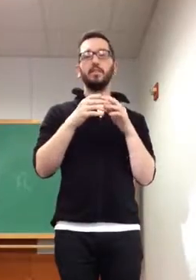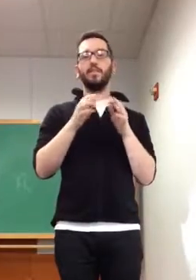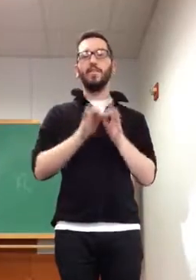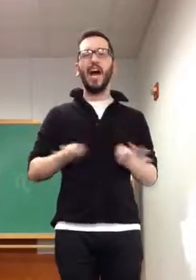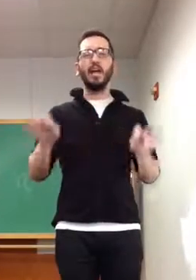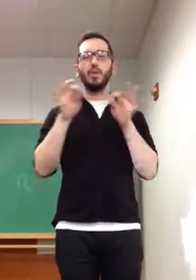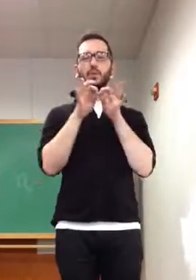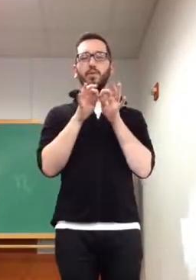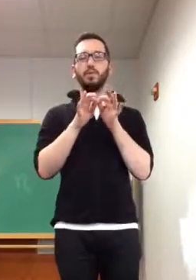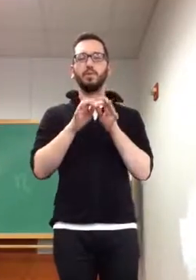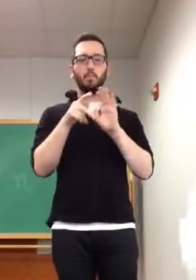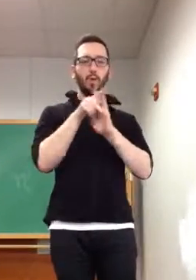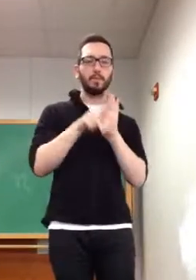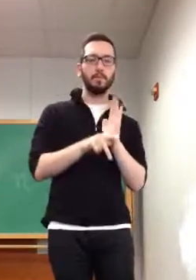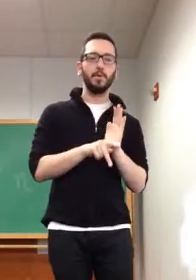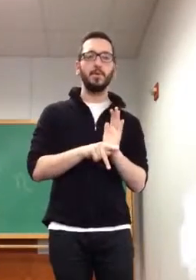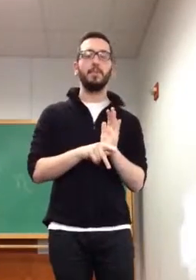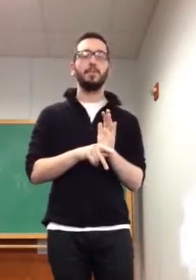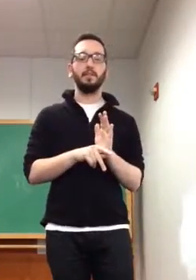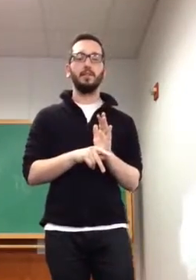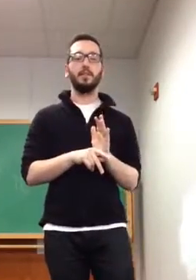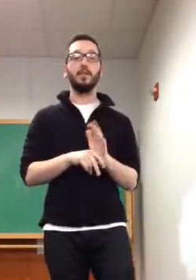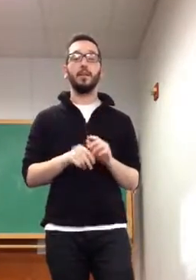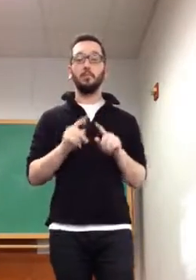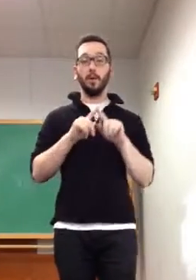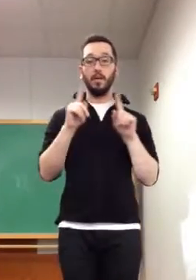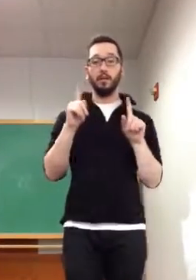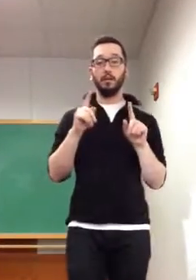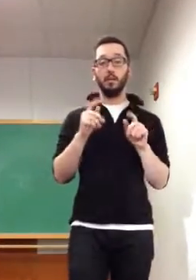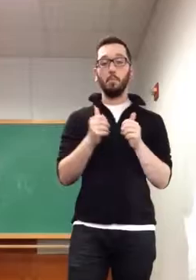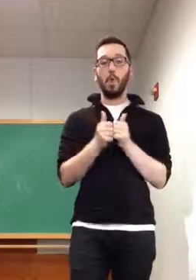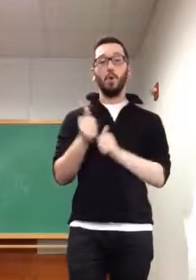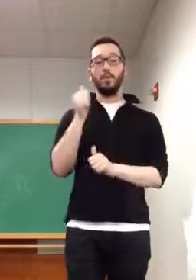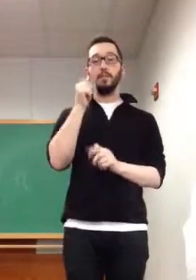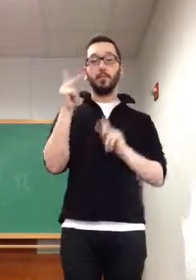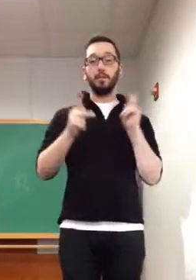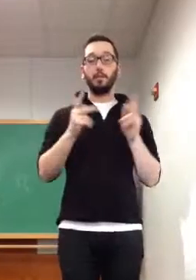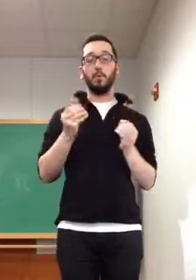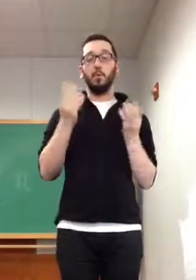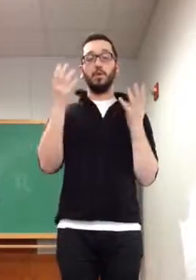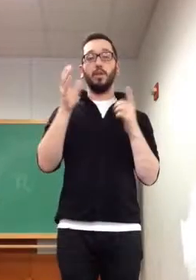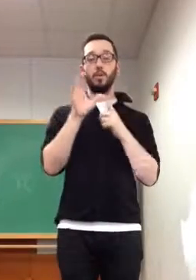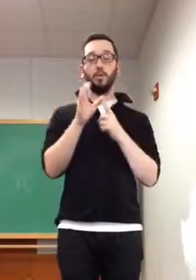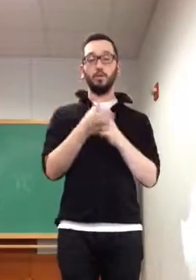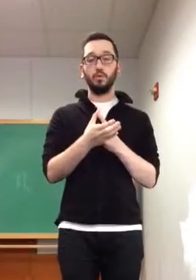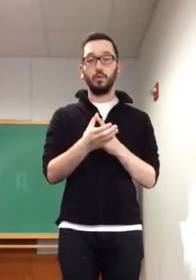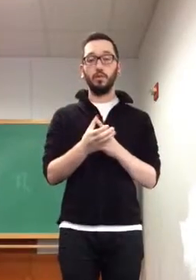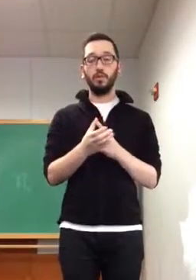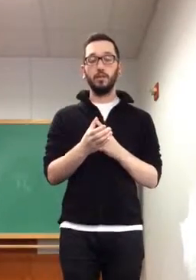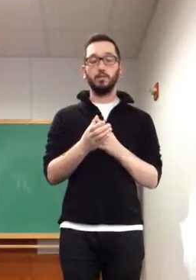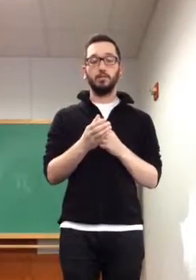and principles. But by and large, a multicultural or diversity-oriented